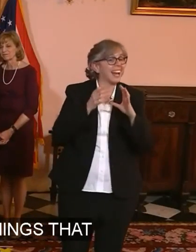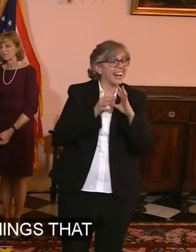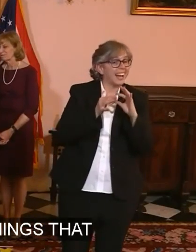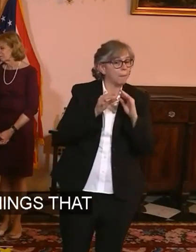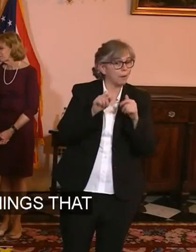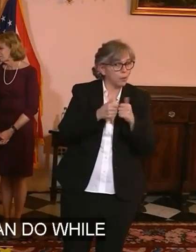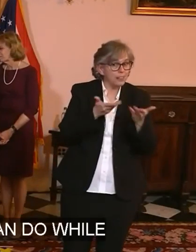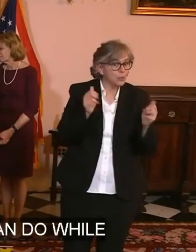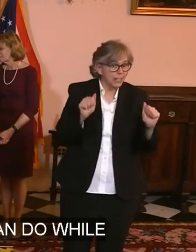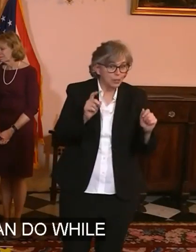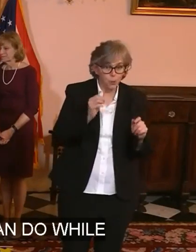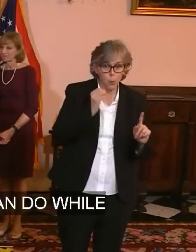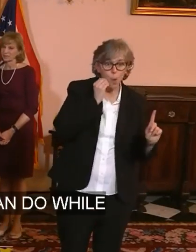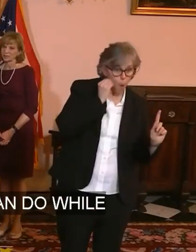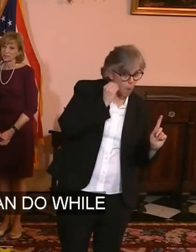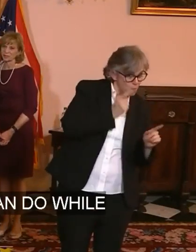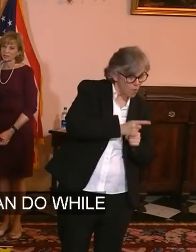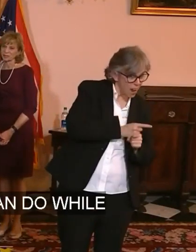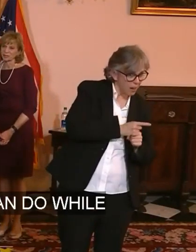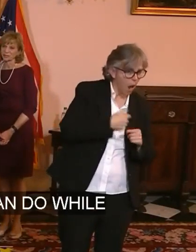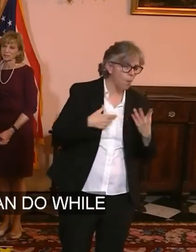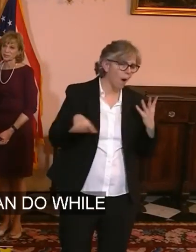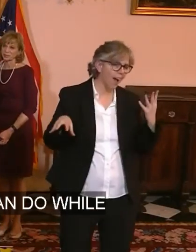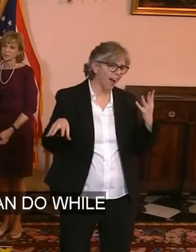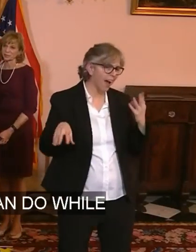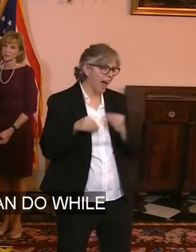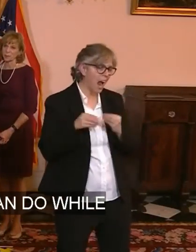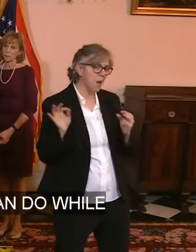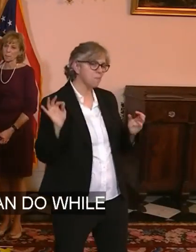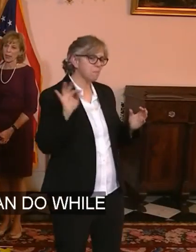taking a census this year. It is available at